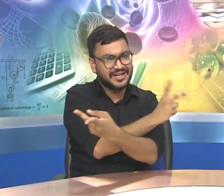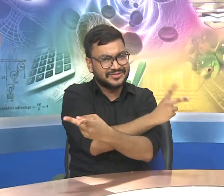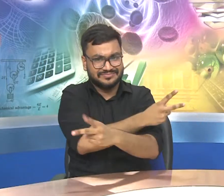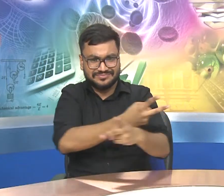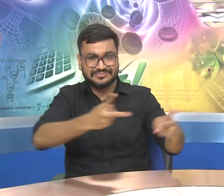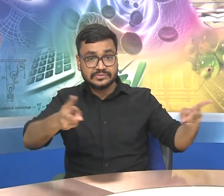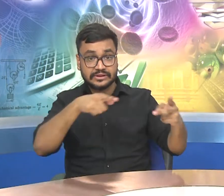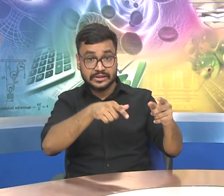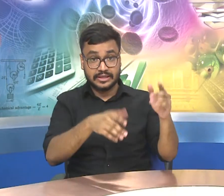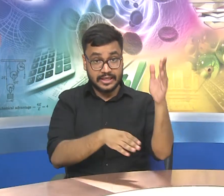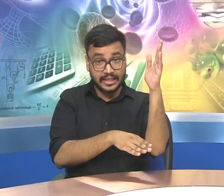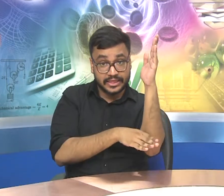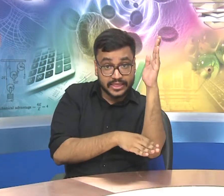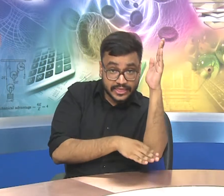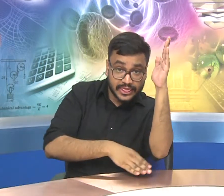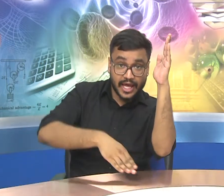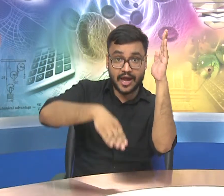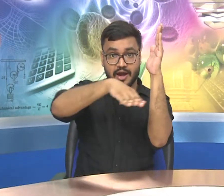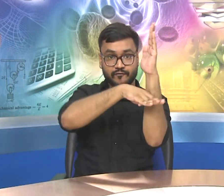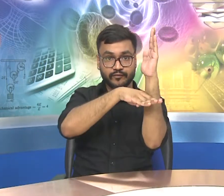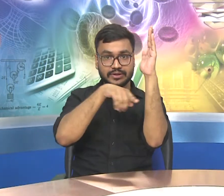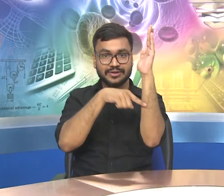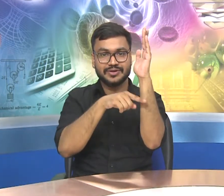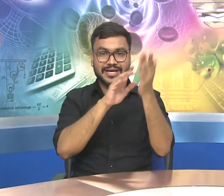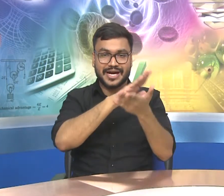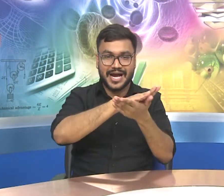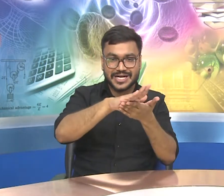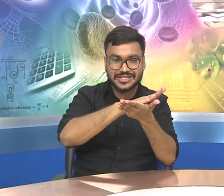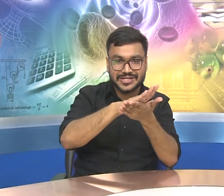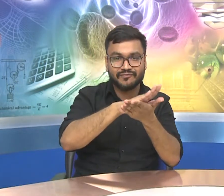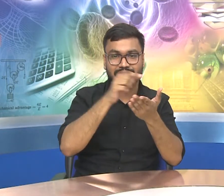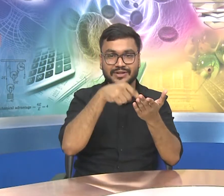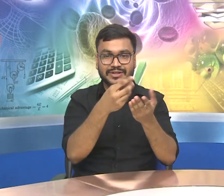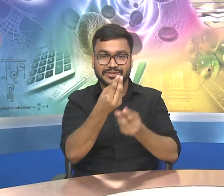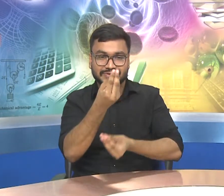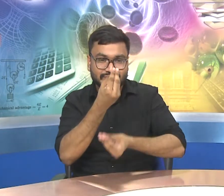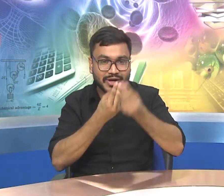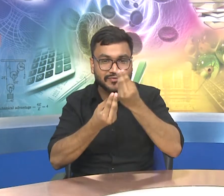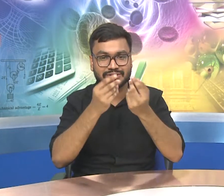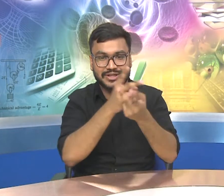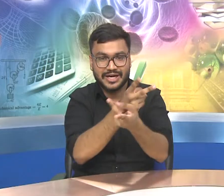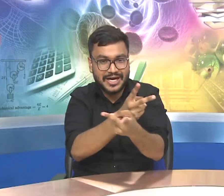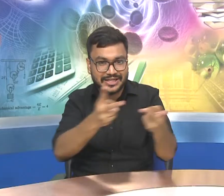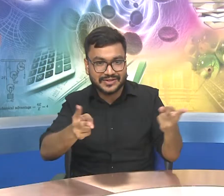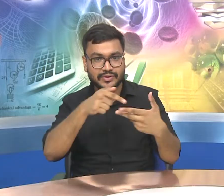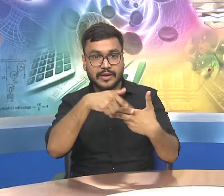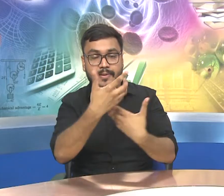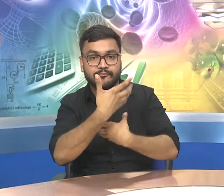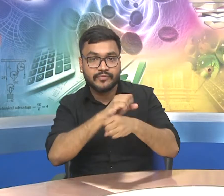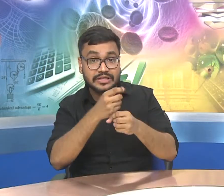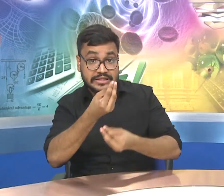For example, in a grassland, the number of grasses is more than the number of